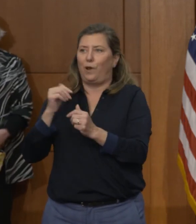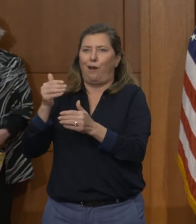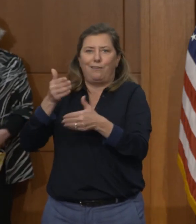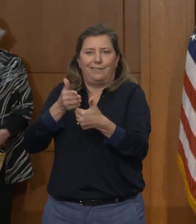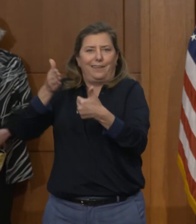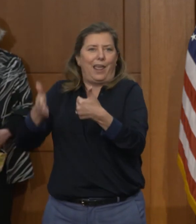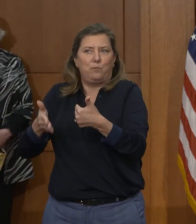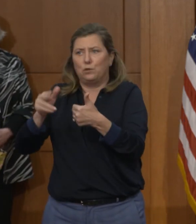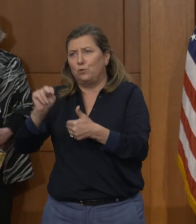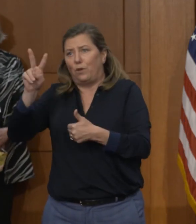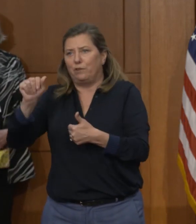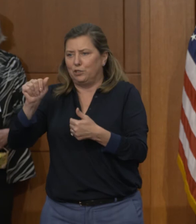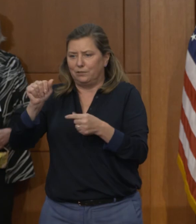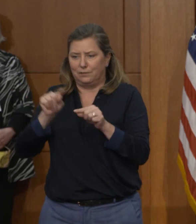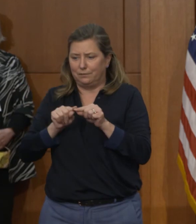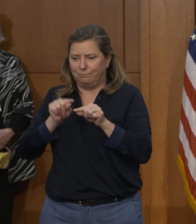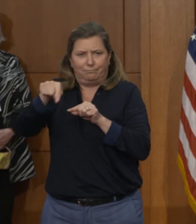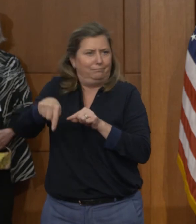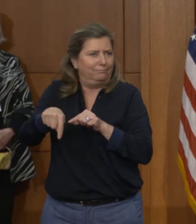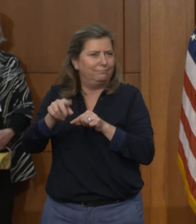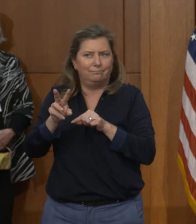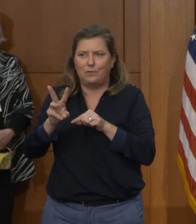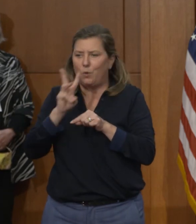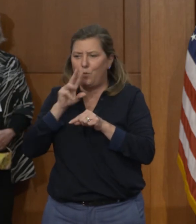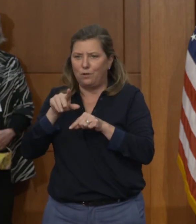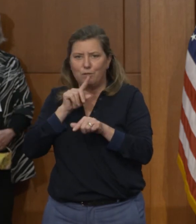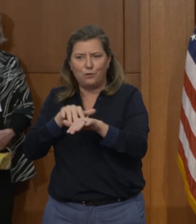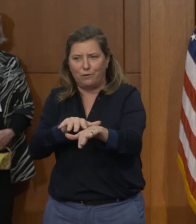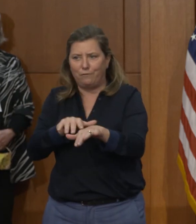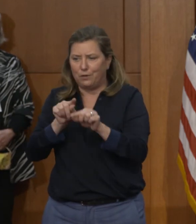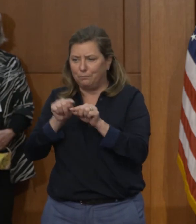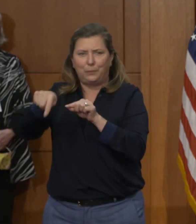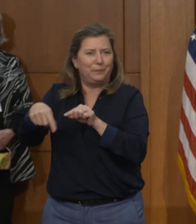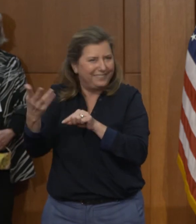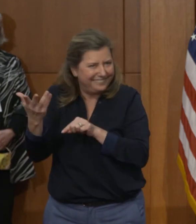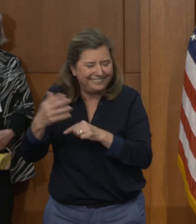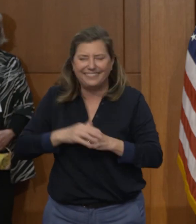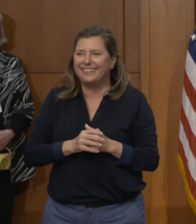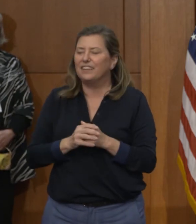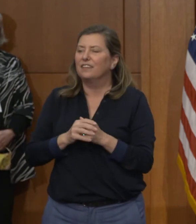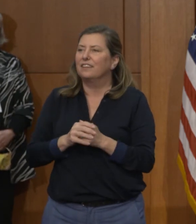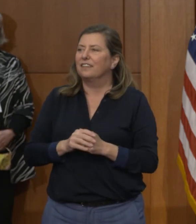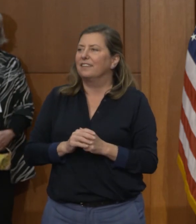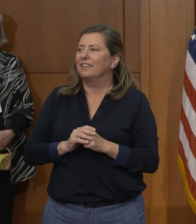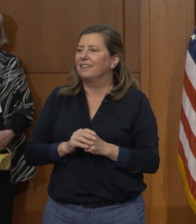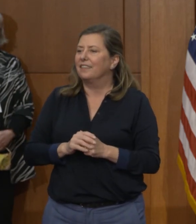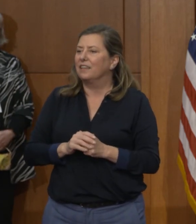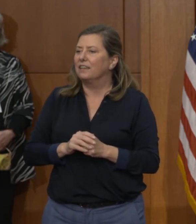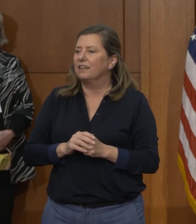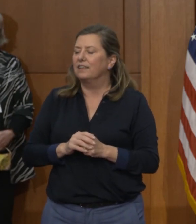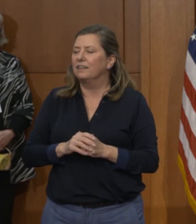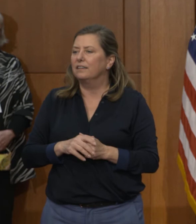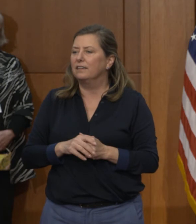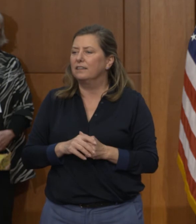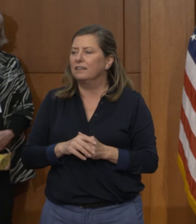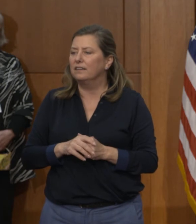Northern Virginia area, just separated literally by the Potomac River. And while it's not going to be an exact